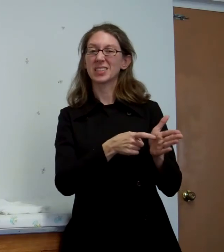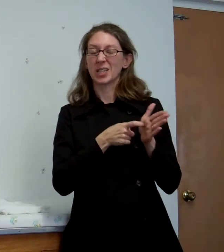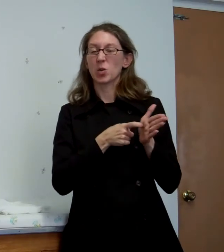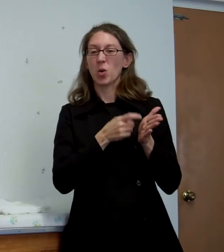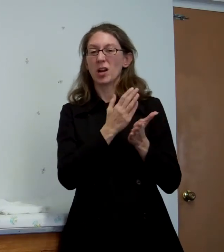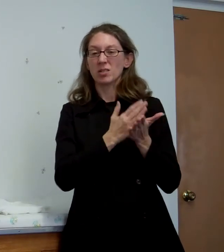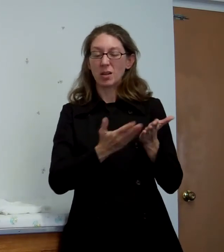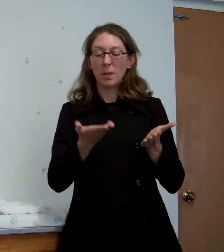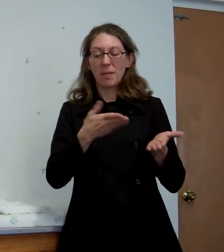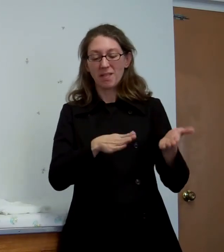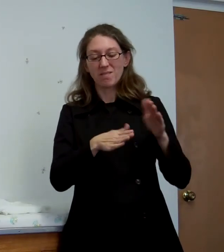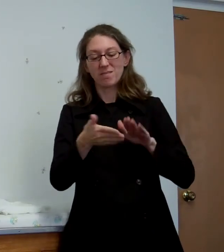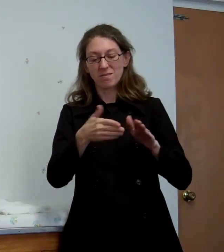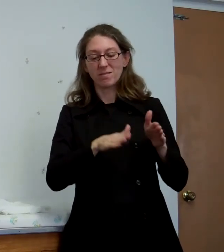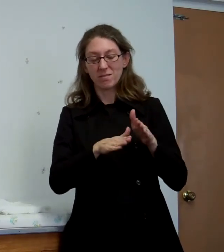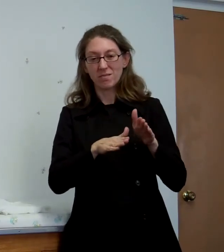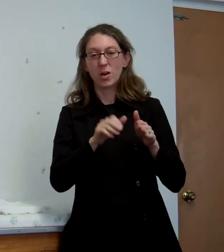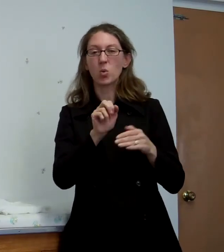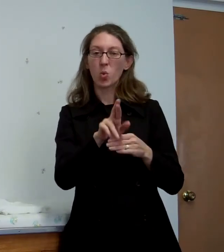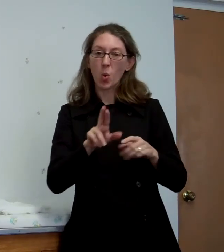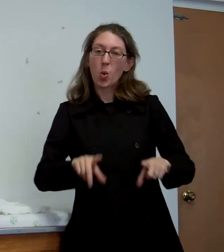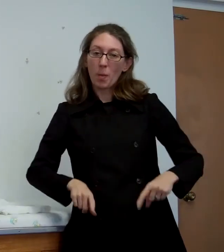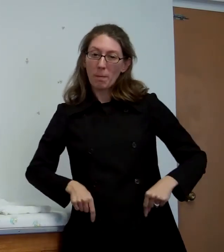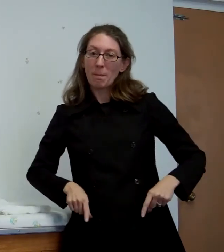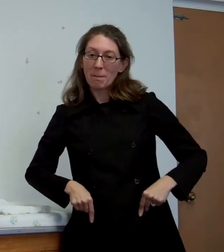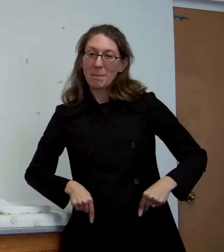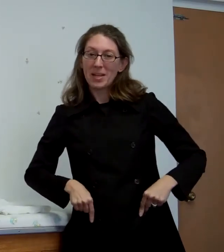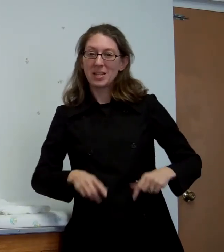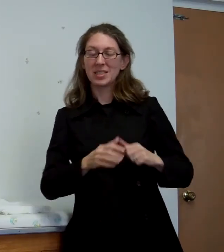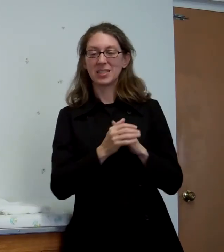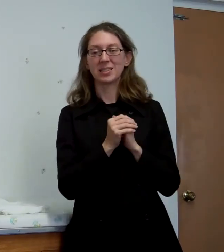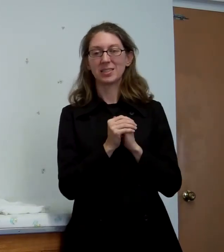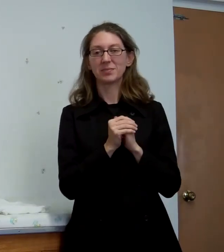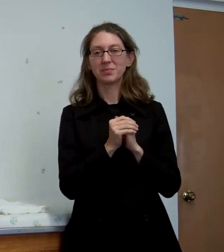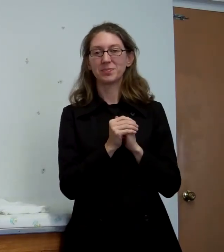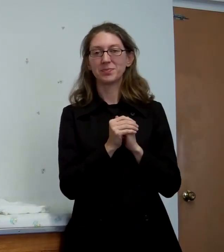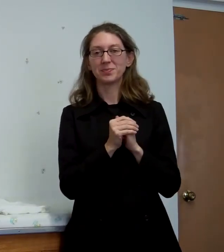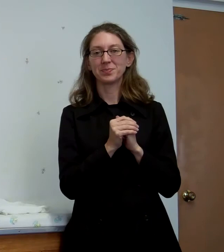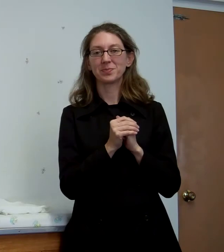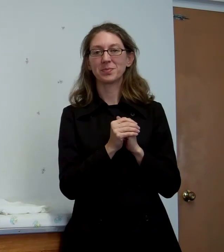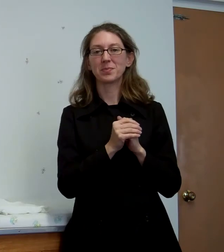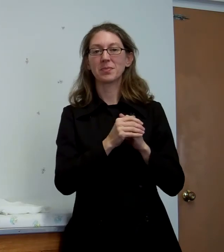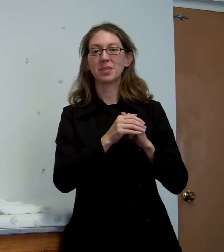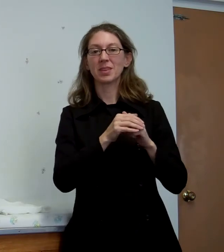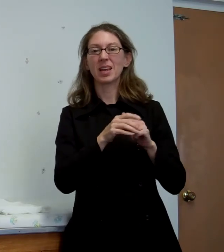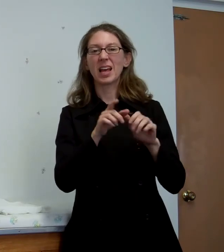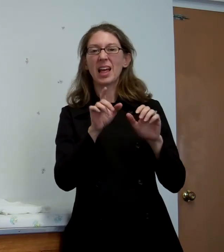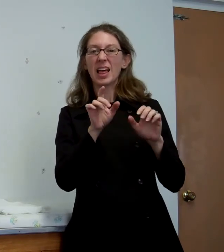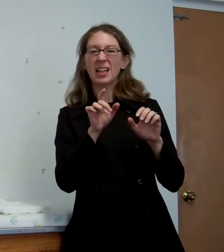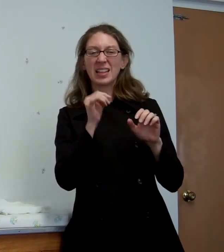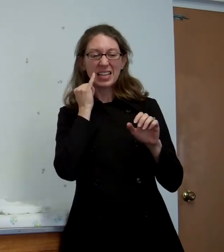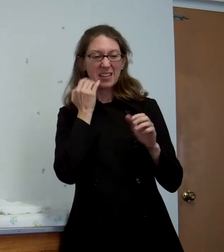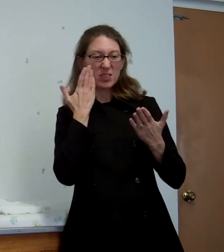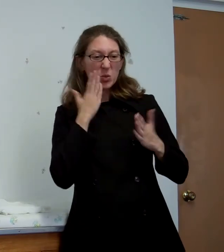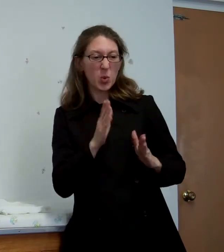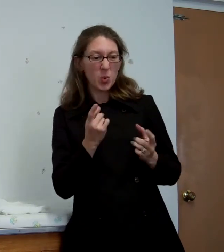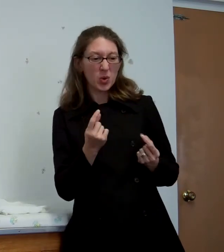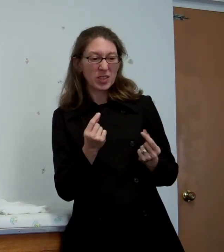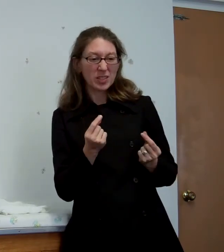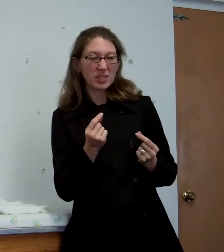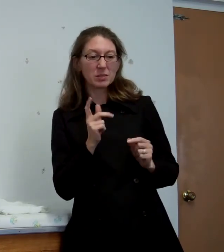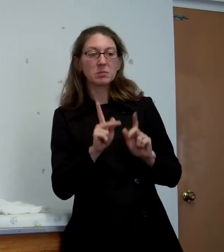some assembly by either pinning or folding into a cover, and they can be rather intimidating to caregivers.